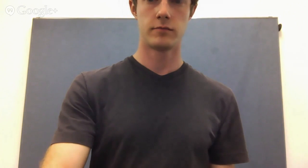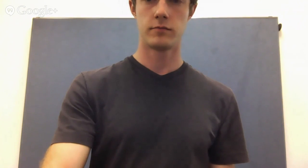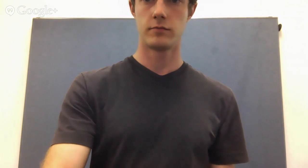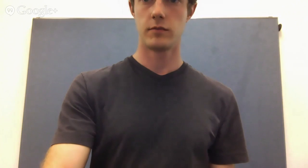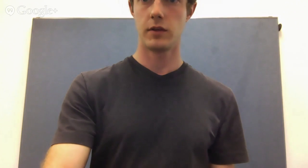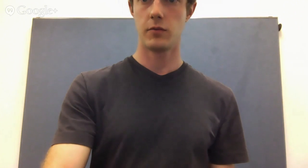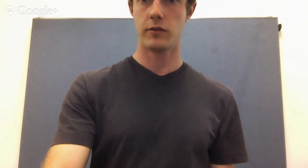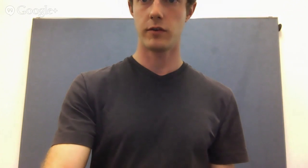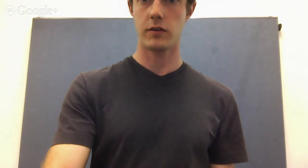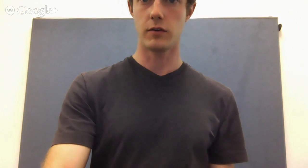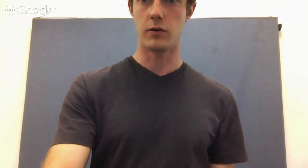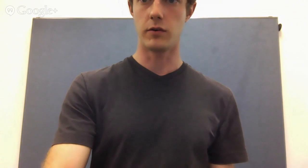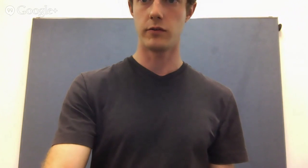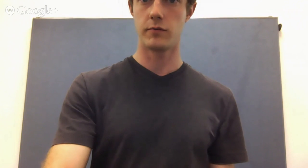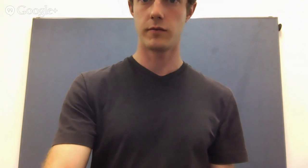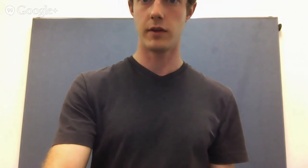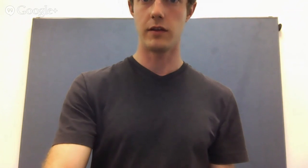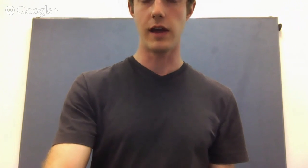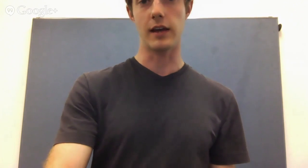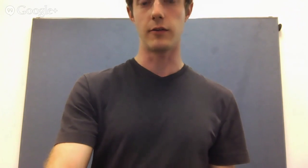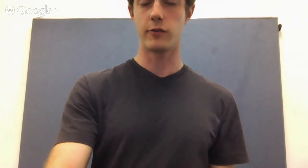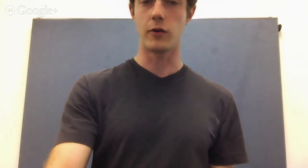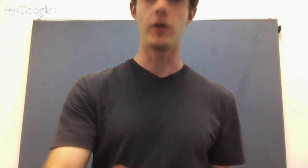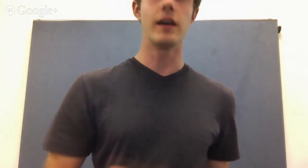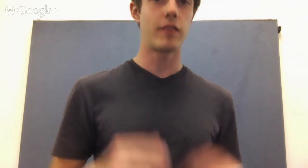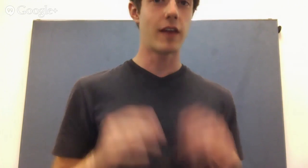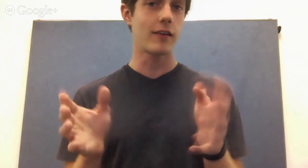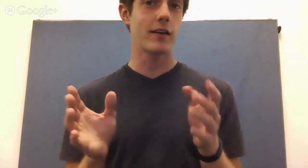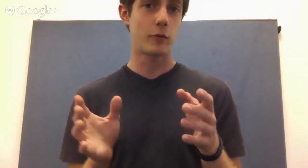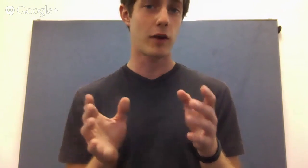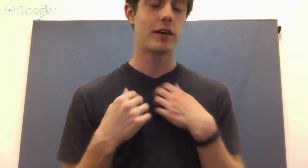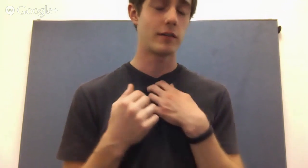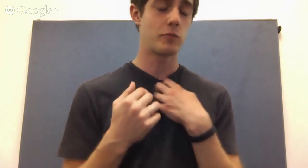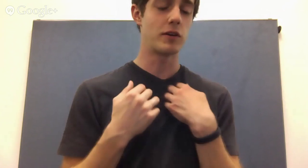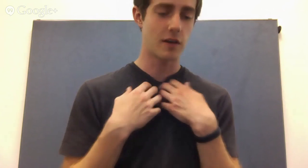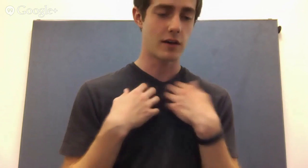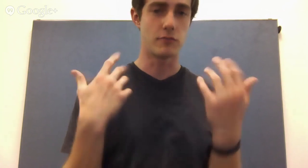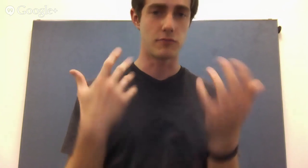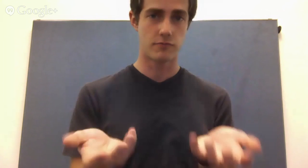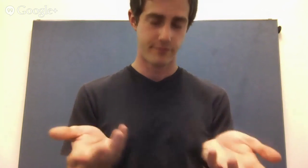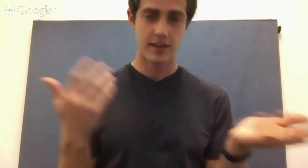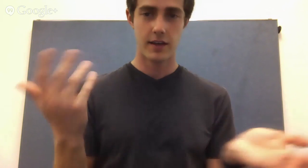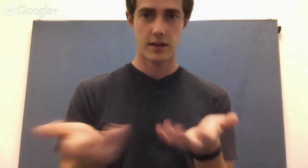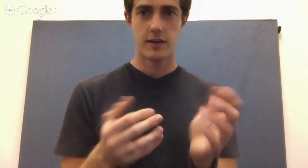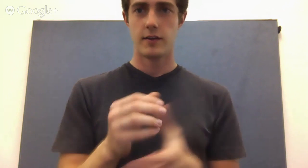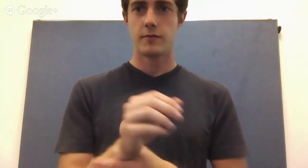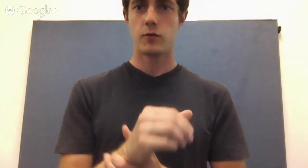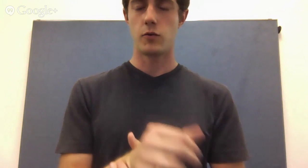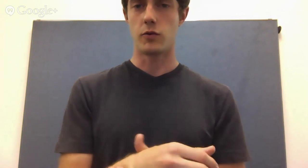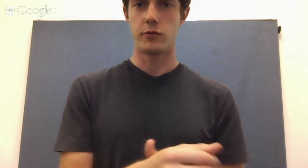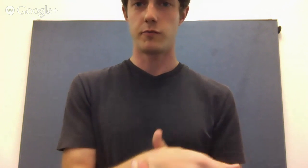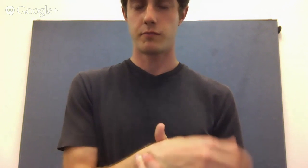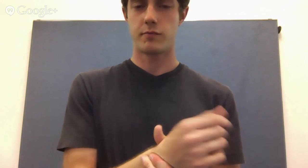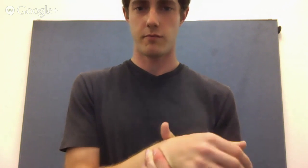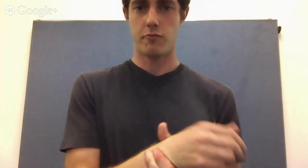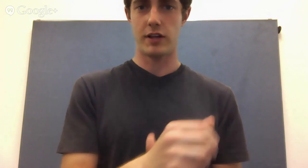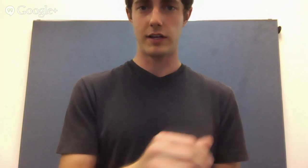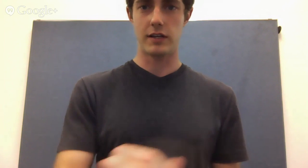And the worst they can do is end the hangout. So if the hangout ends abruptly, it's because of Google's blanket